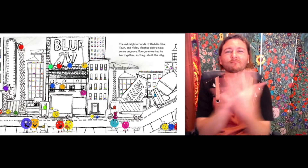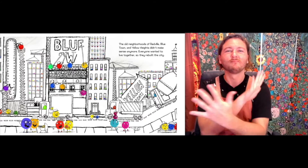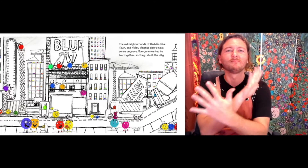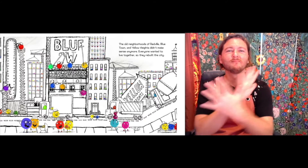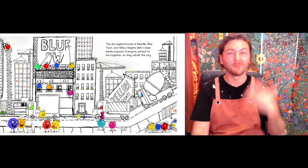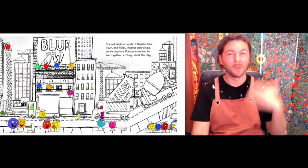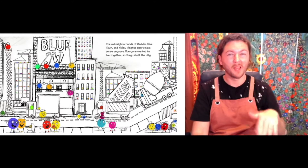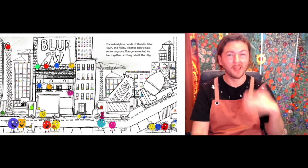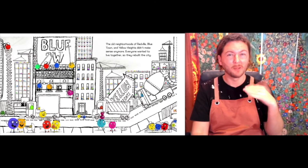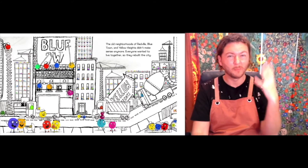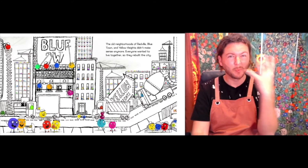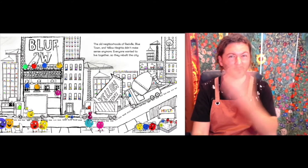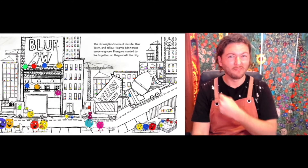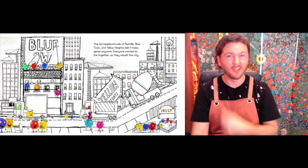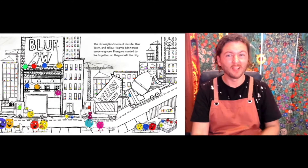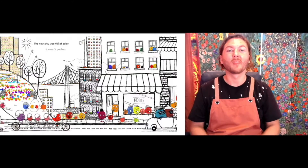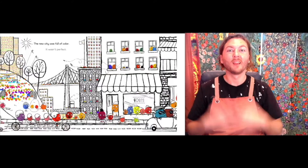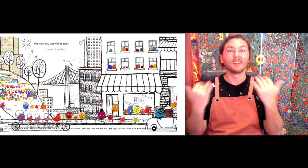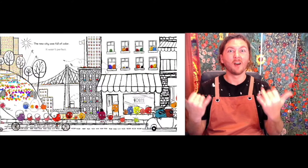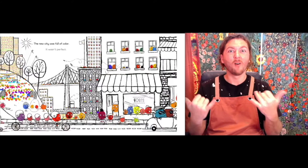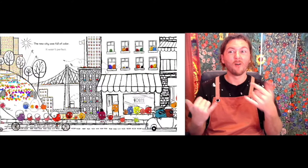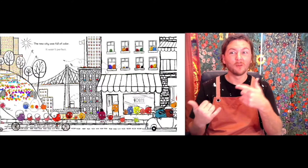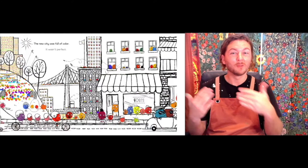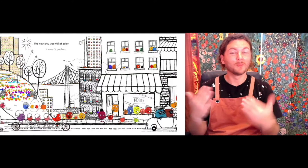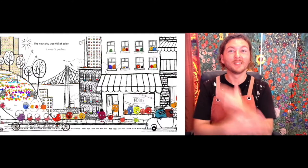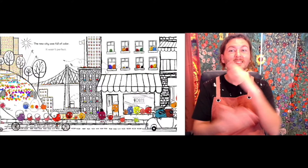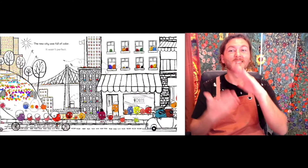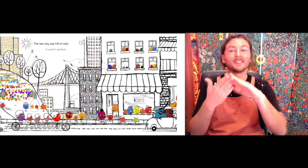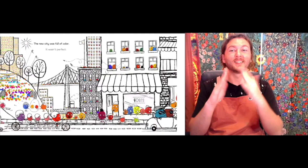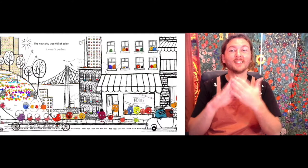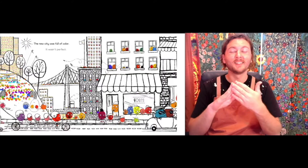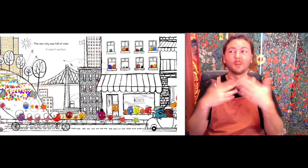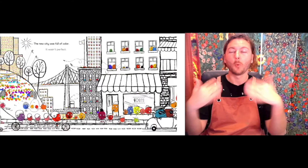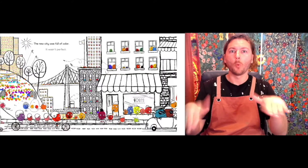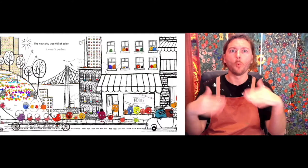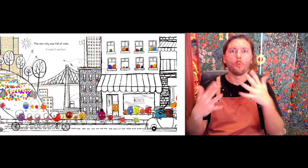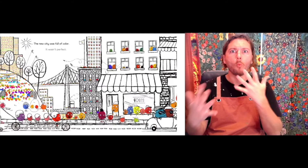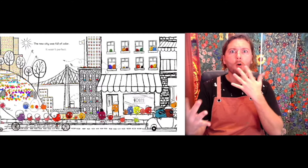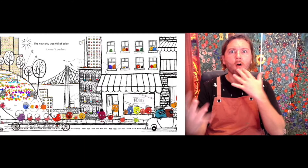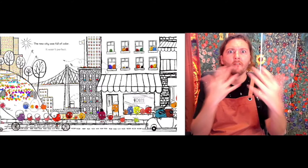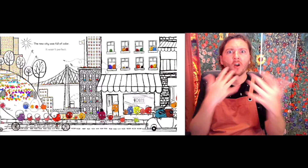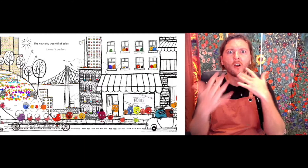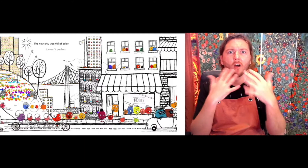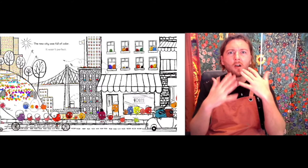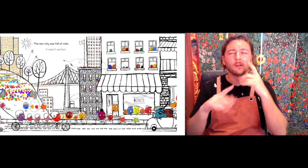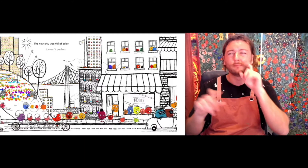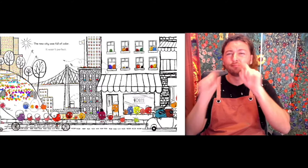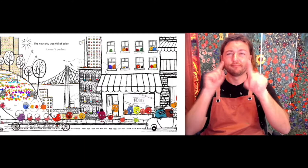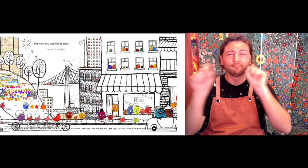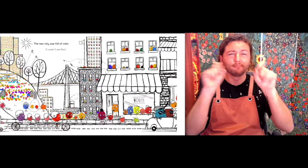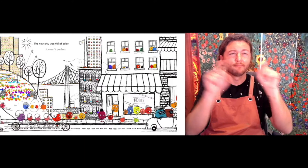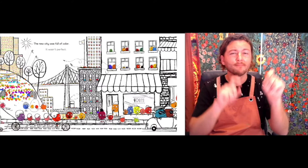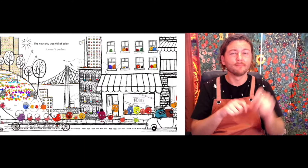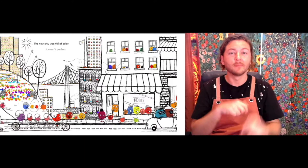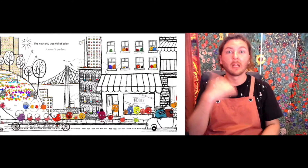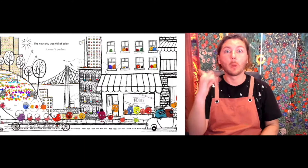in harmony. Ah, what a beautiful thing. Now this new town, oh, it's so full of